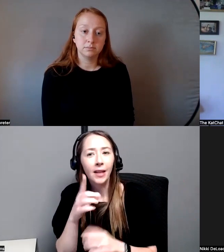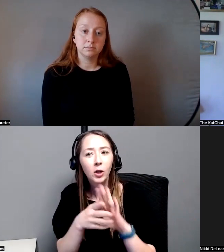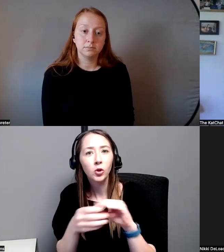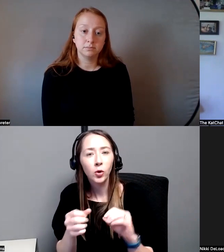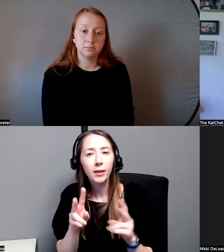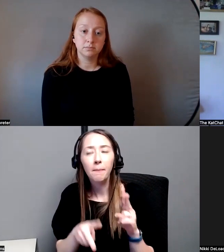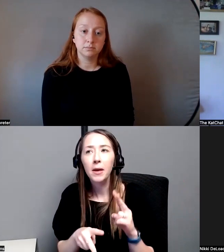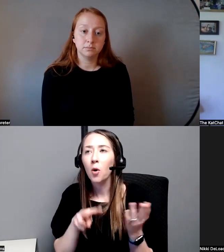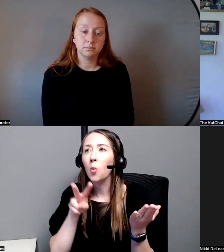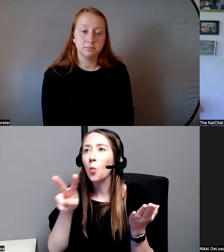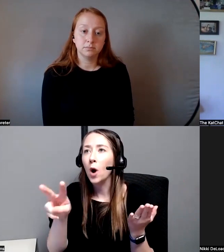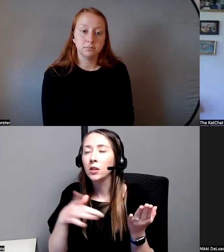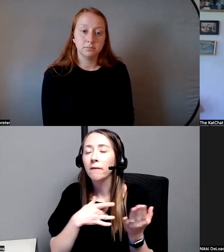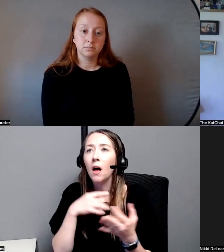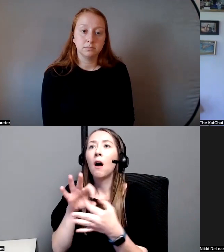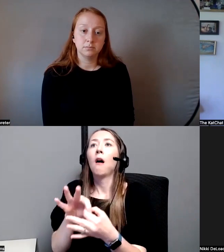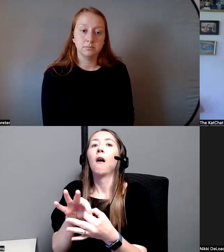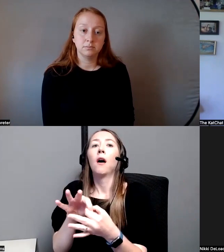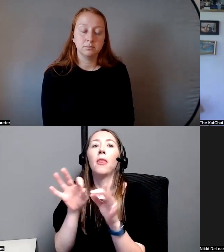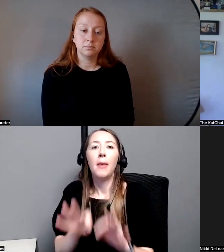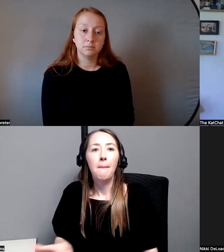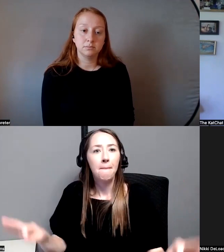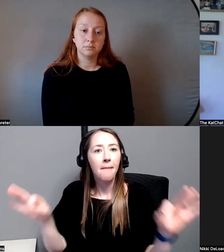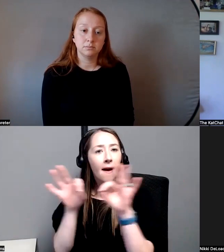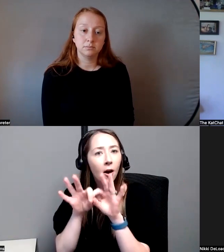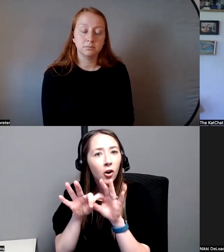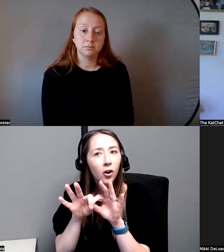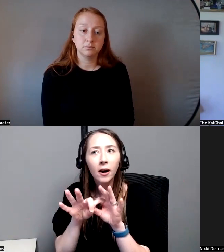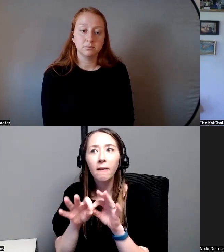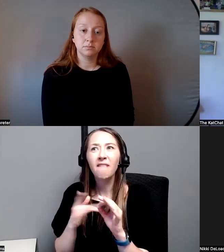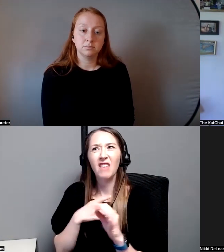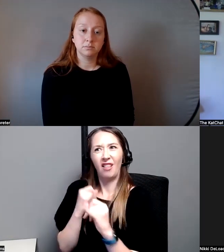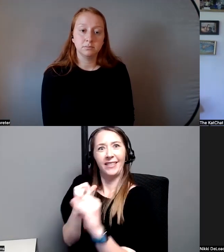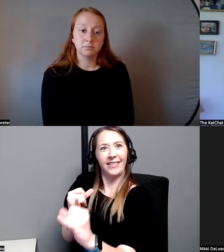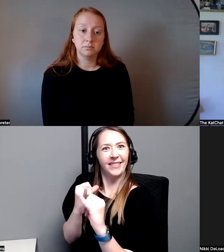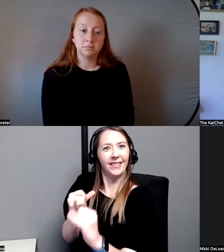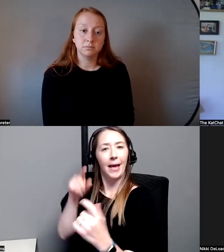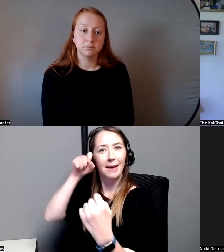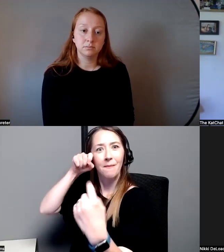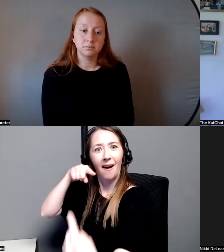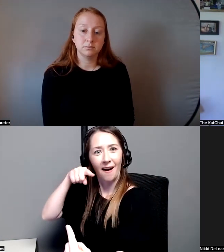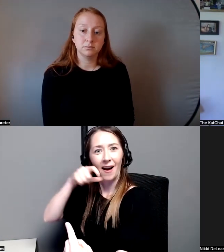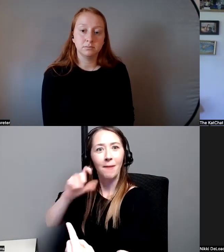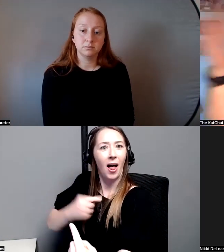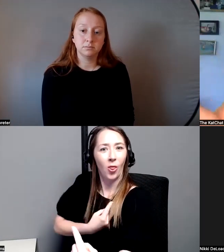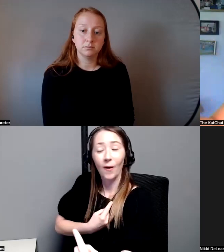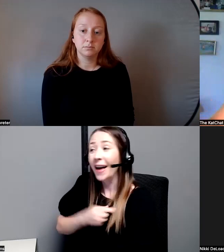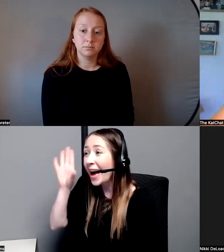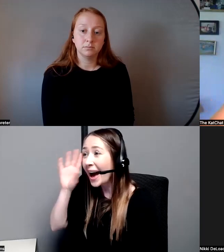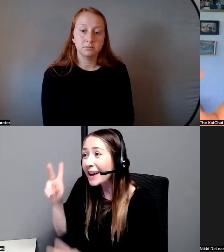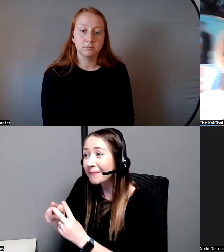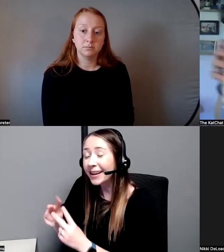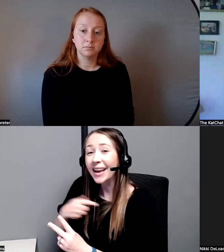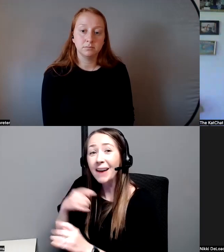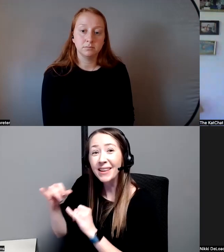matter, that make people feel like they are not alone, that make people feel like, one second, you guys. Hi, buddy. Mommy's doing